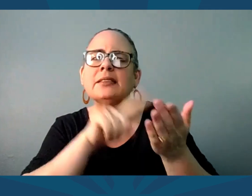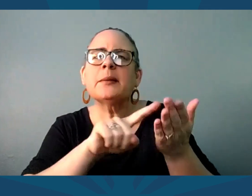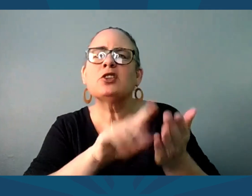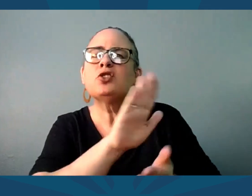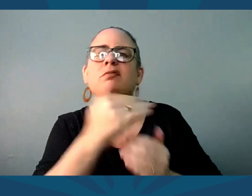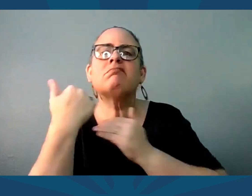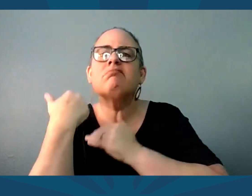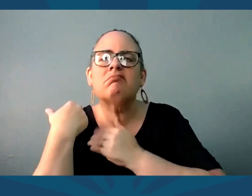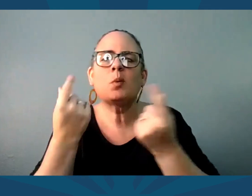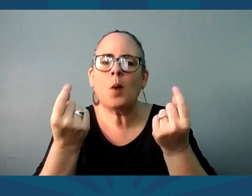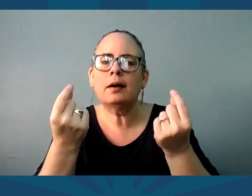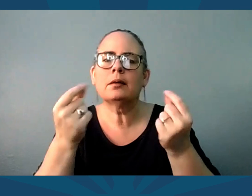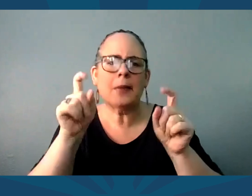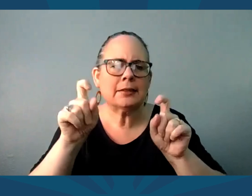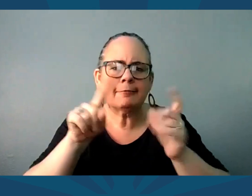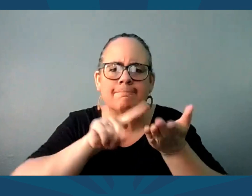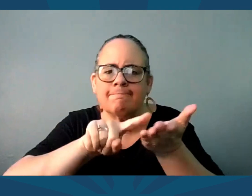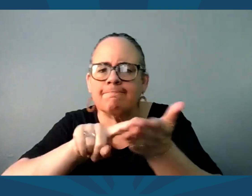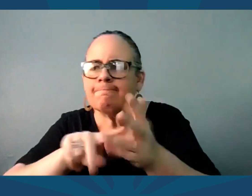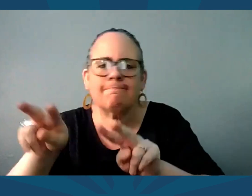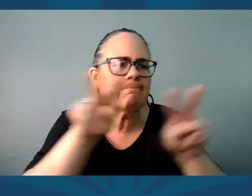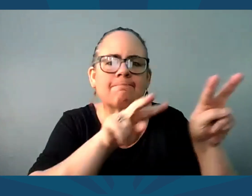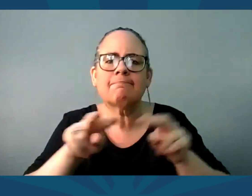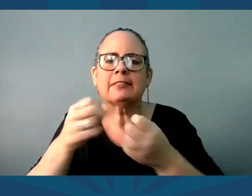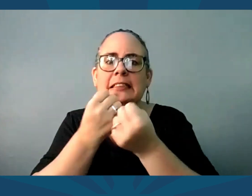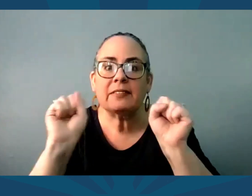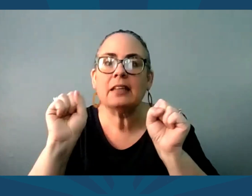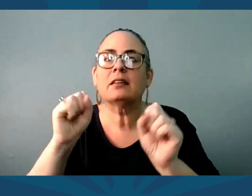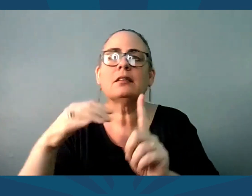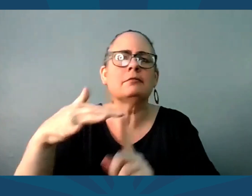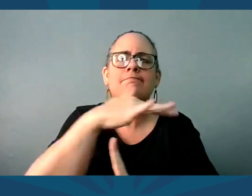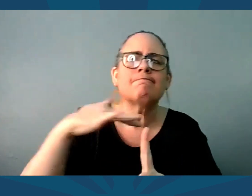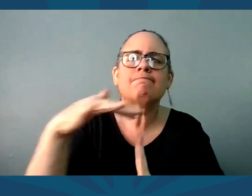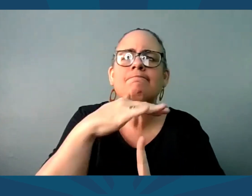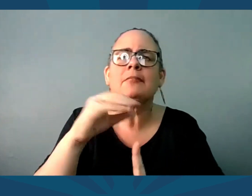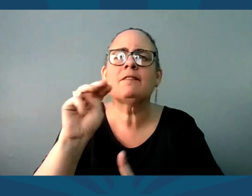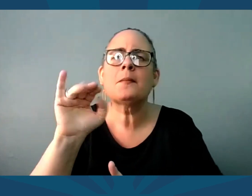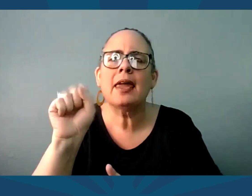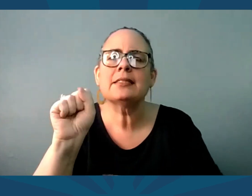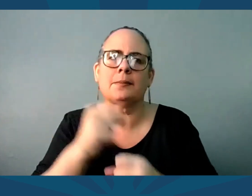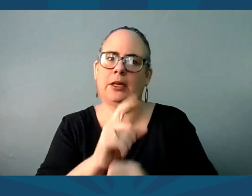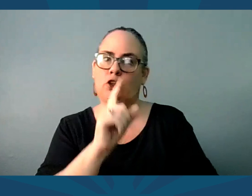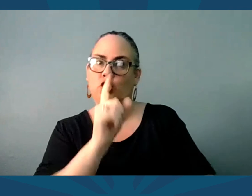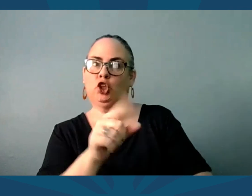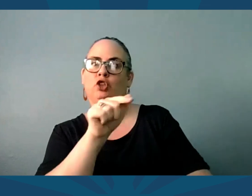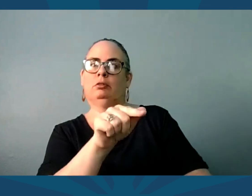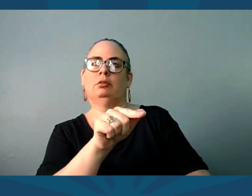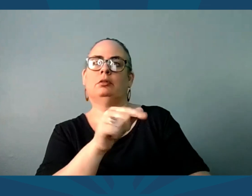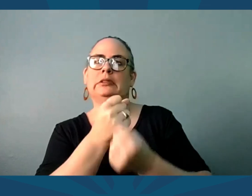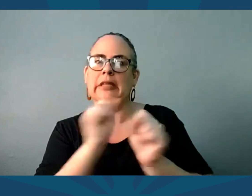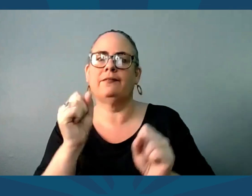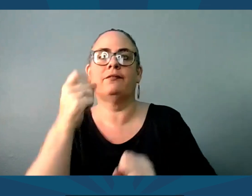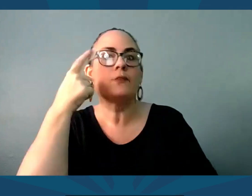The Arizona Mine Inspector is in charge of inspecting the safety and conditions of mines in the state to ensure